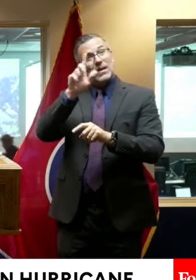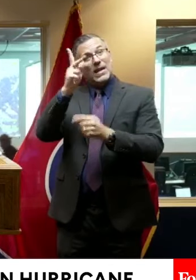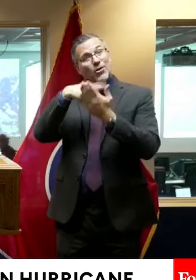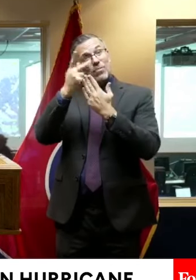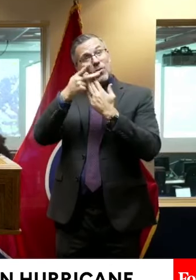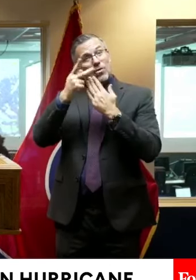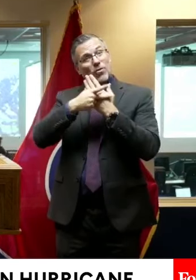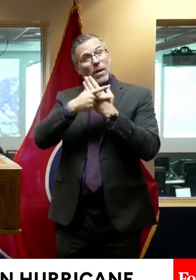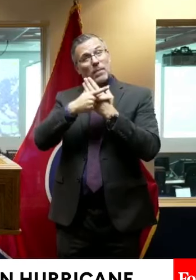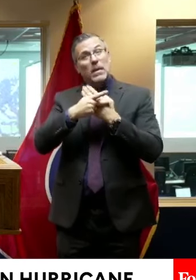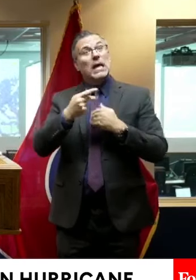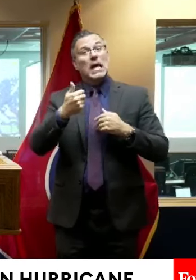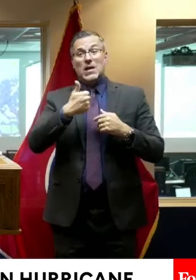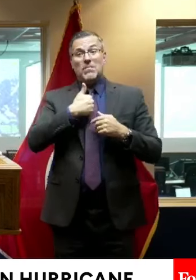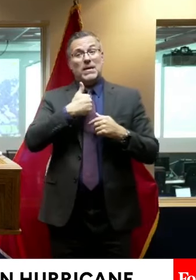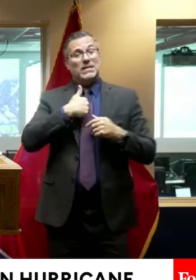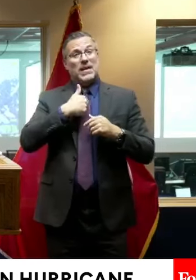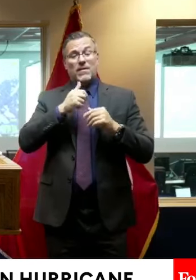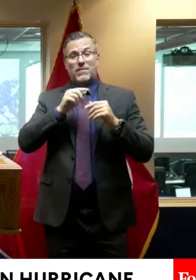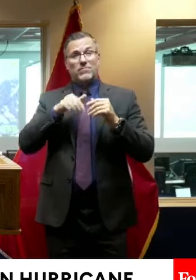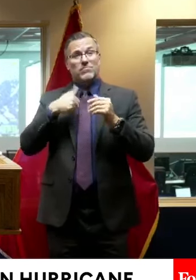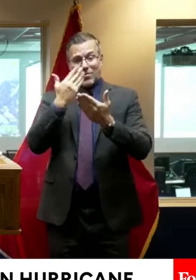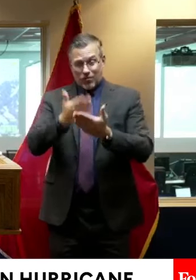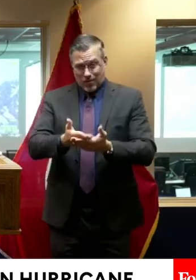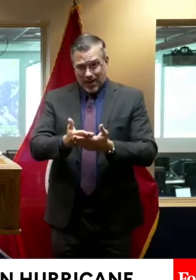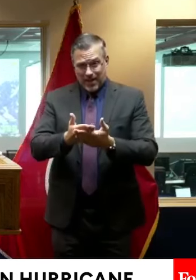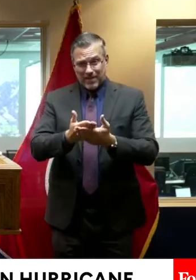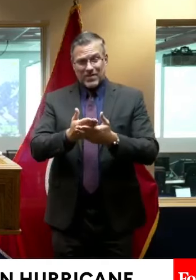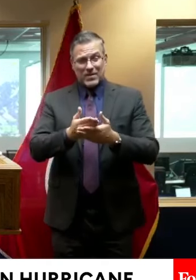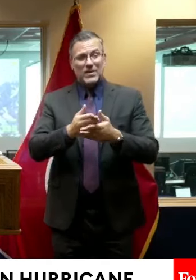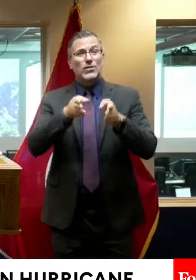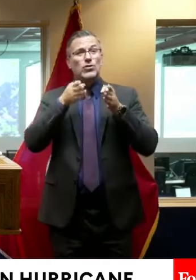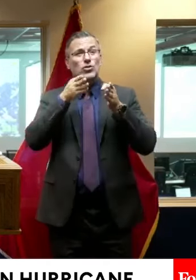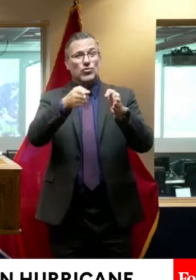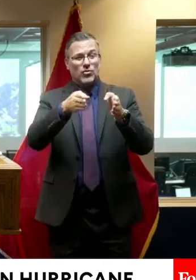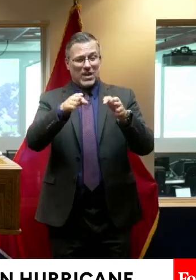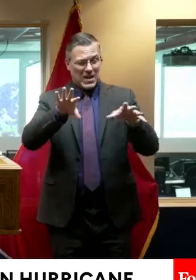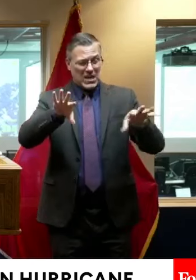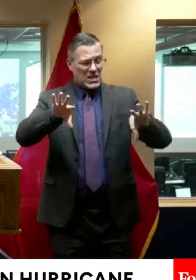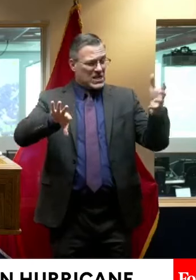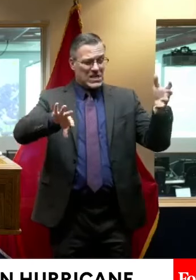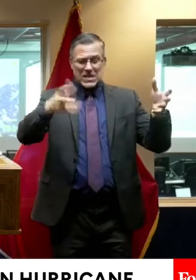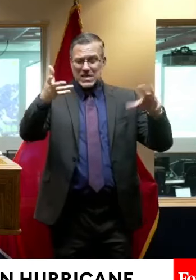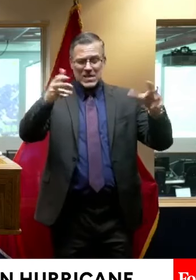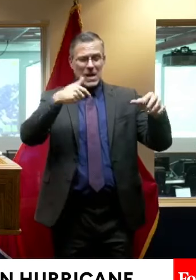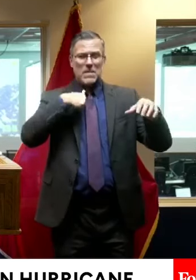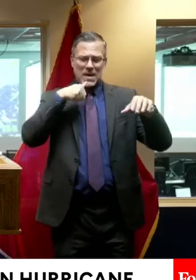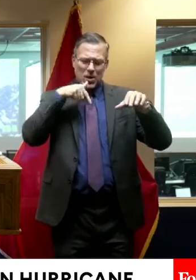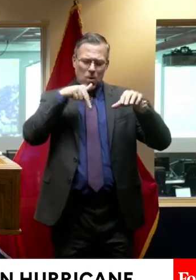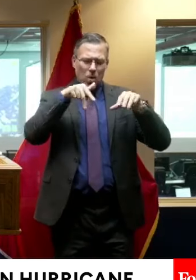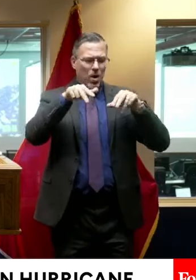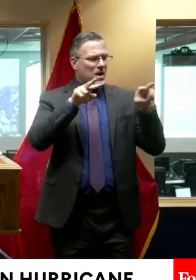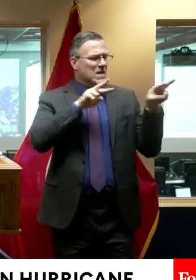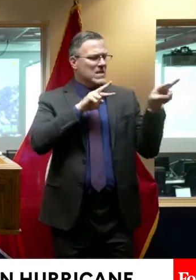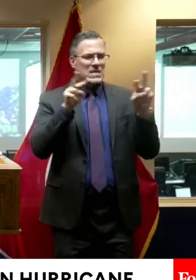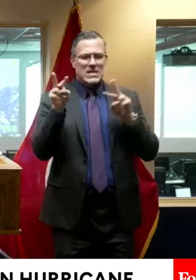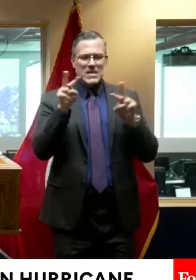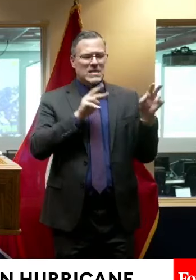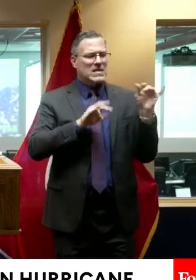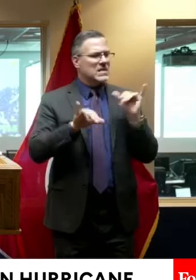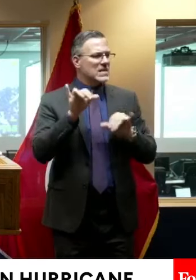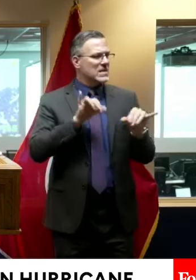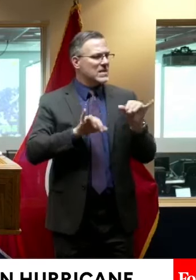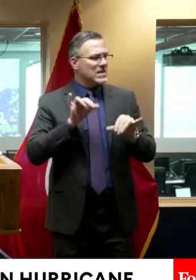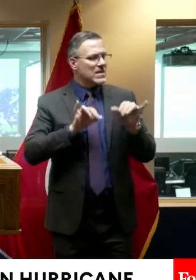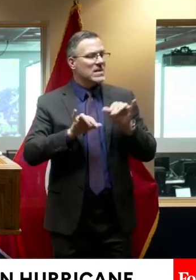came from me walking down a ravaged street and a county mayor saying to me, you know, we need to